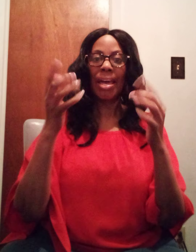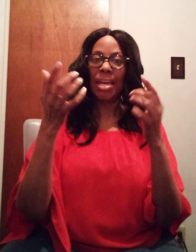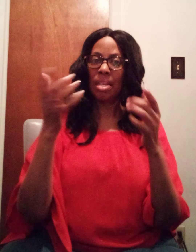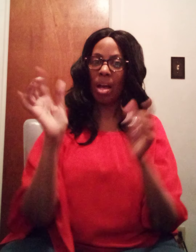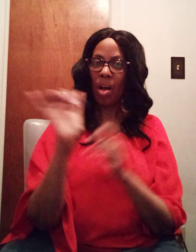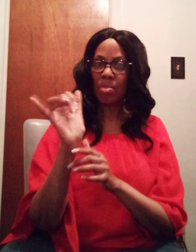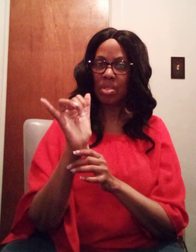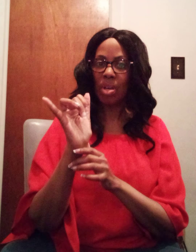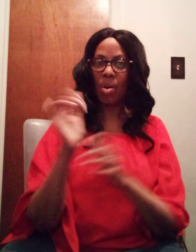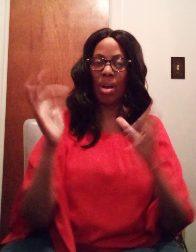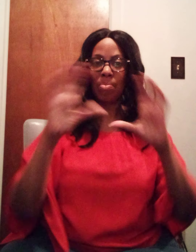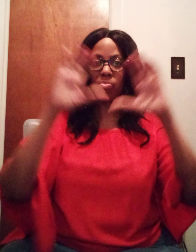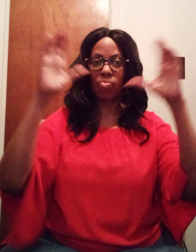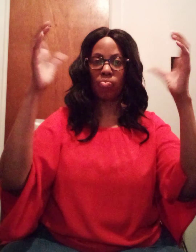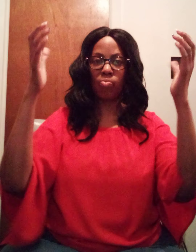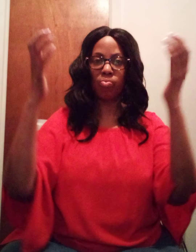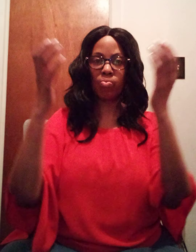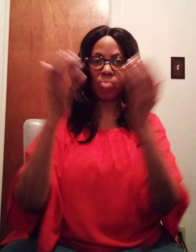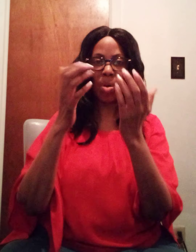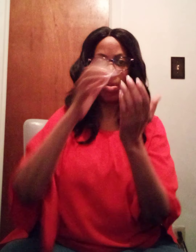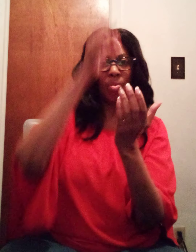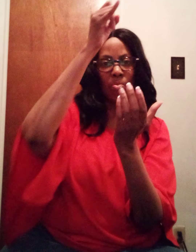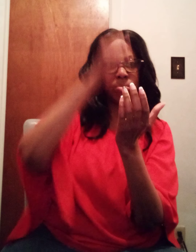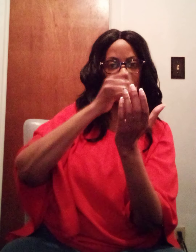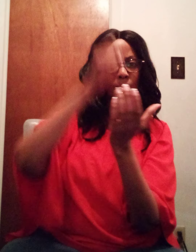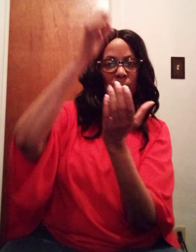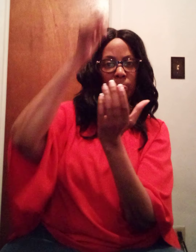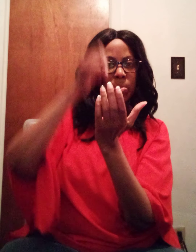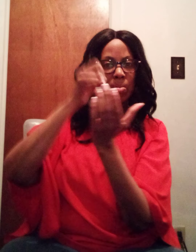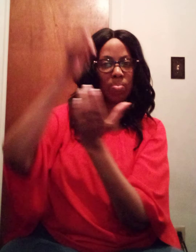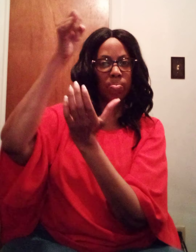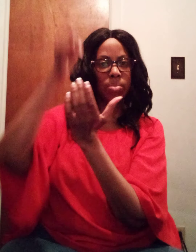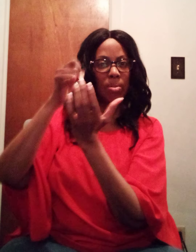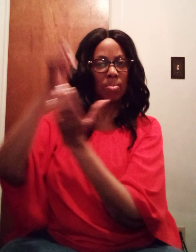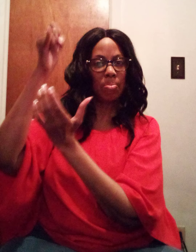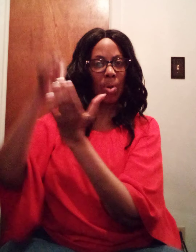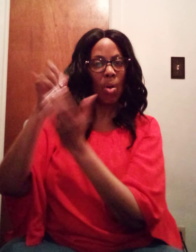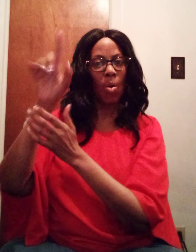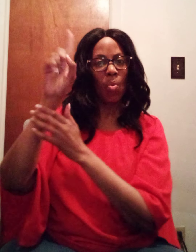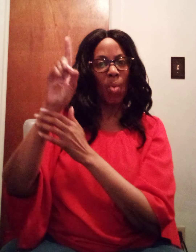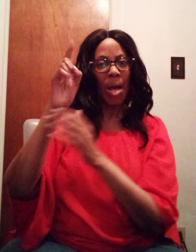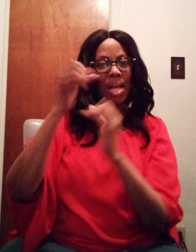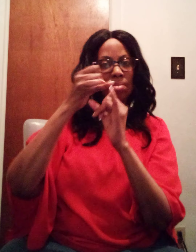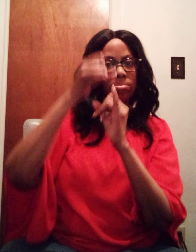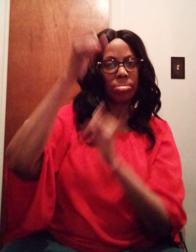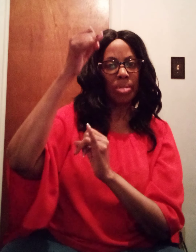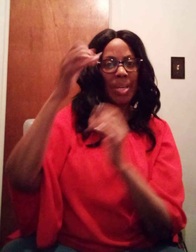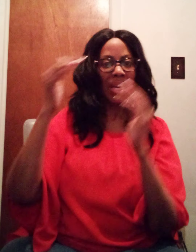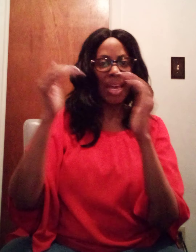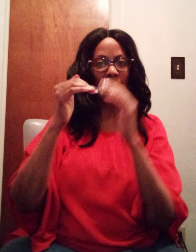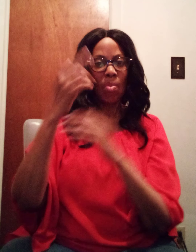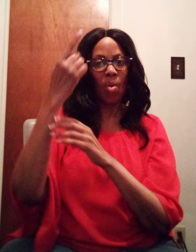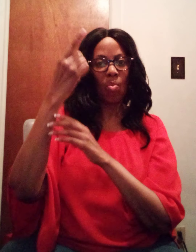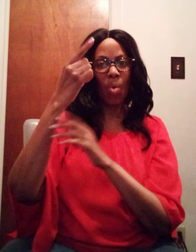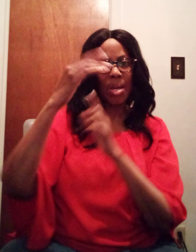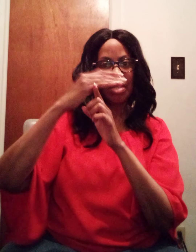longitude called meridians. Each line equals 1 degree, with each of the degrees going around the world from